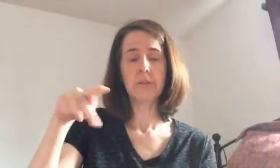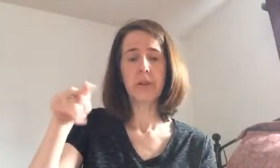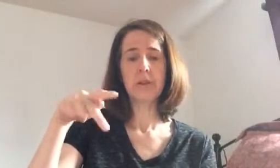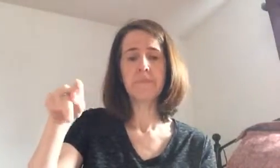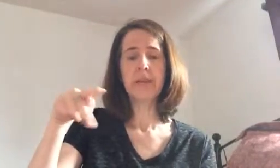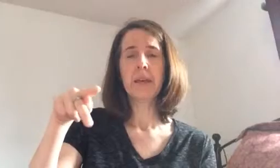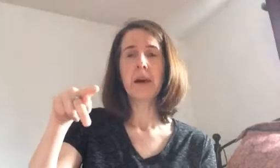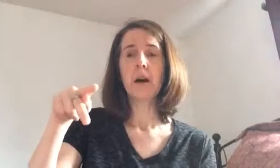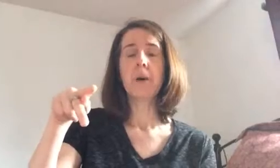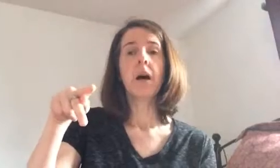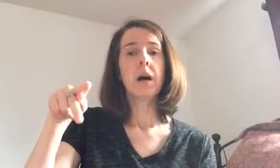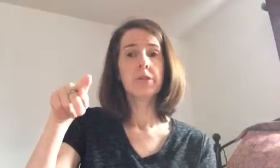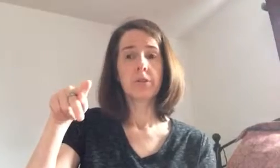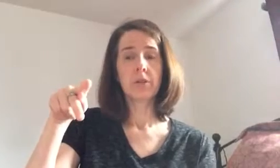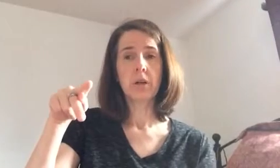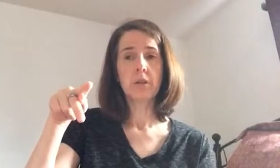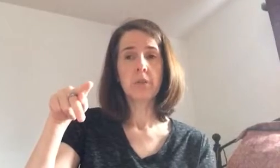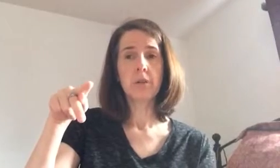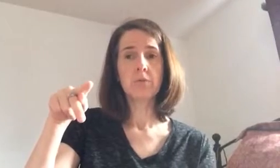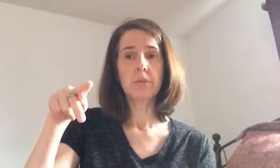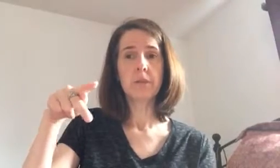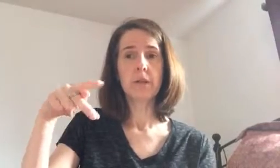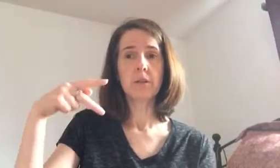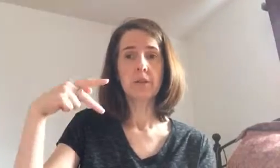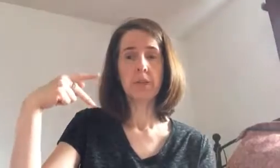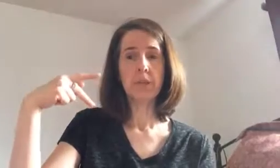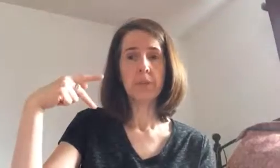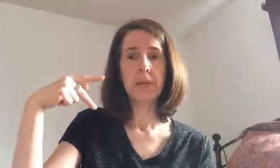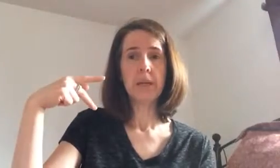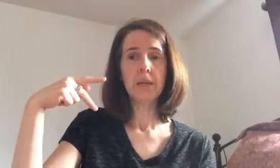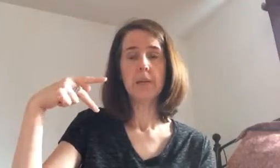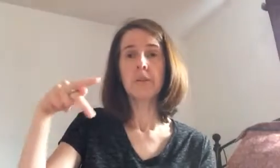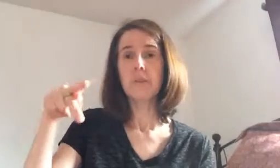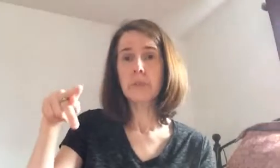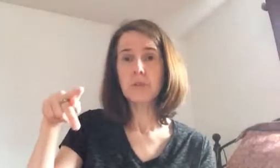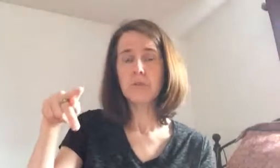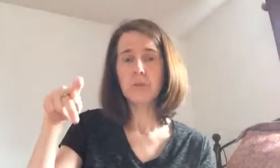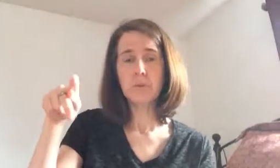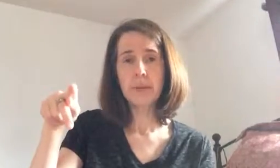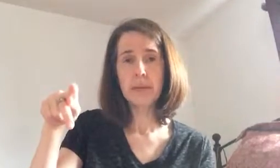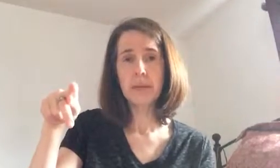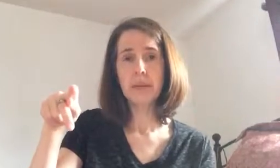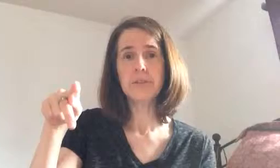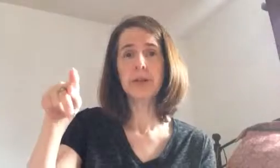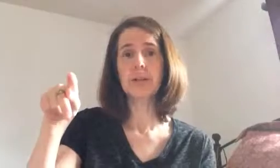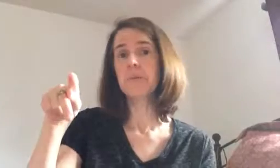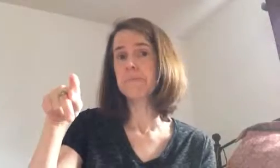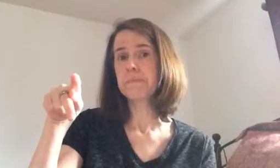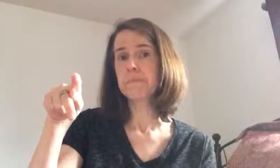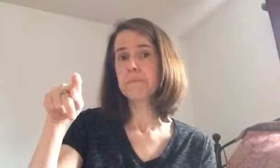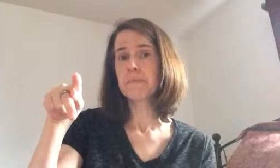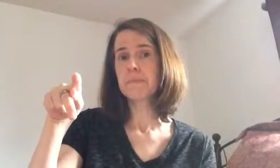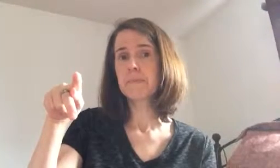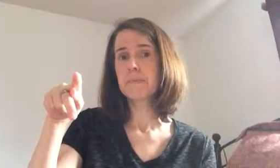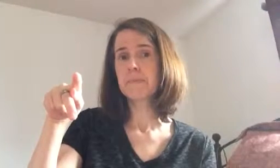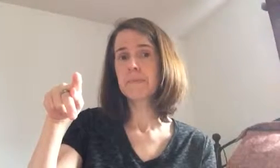okay? Another color we use with the letter P, can you think of it? Starts with a P, it's a color.